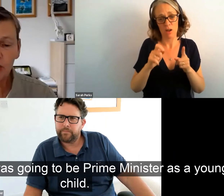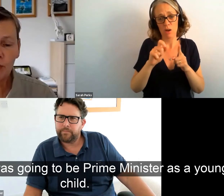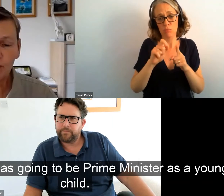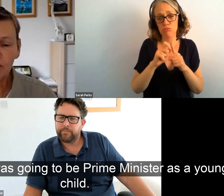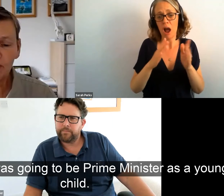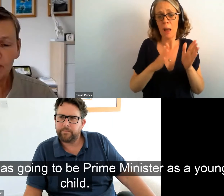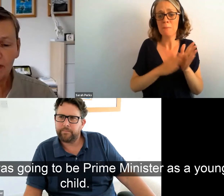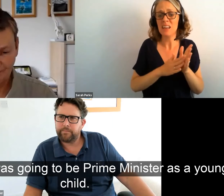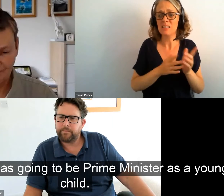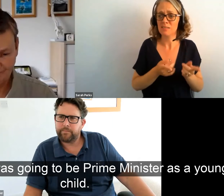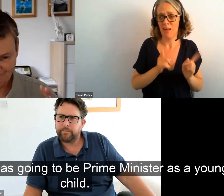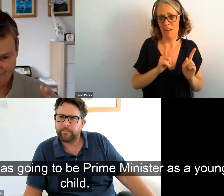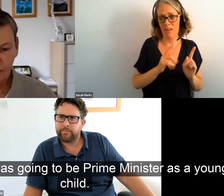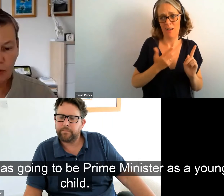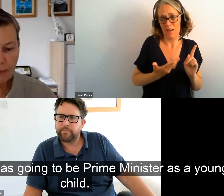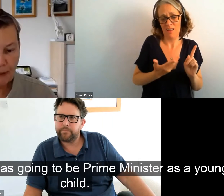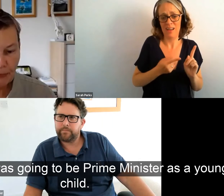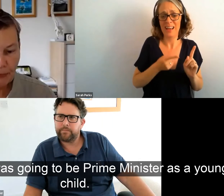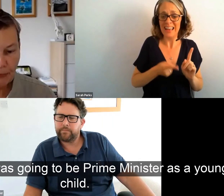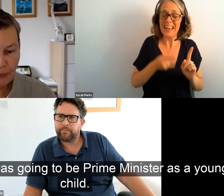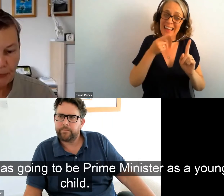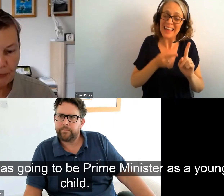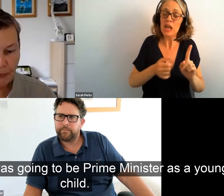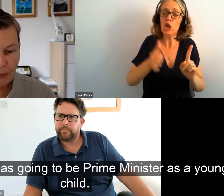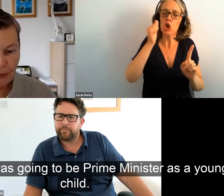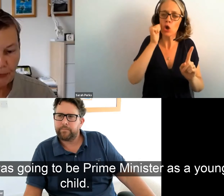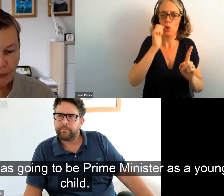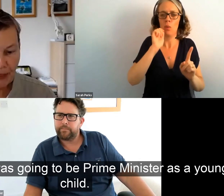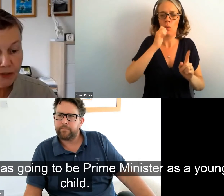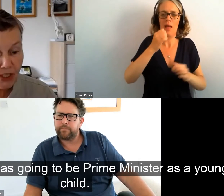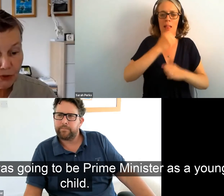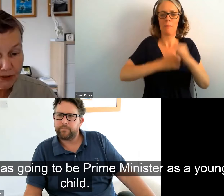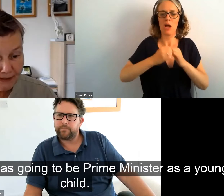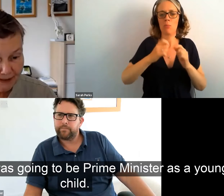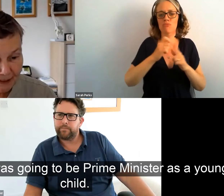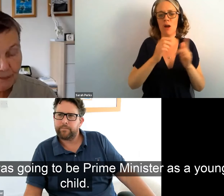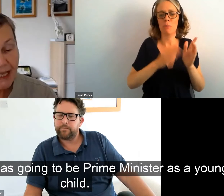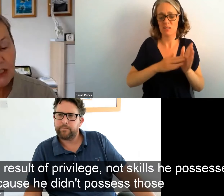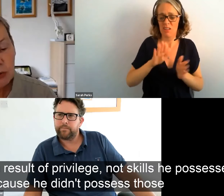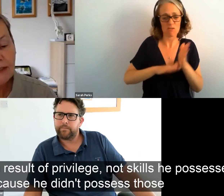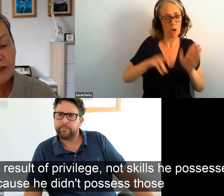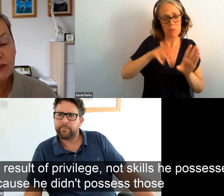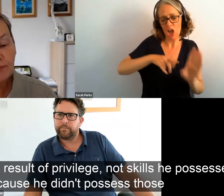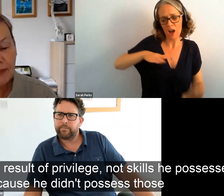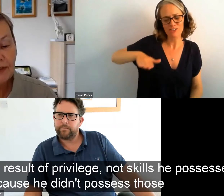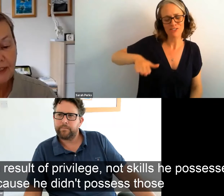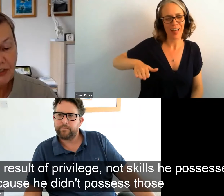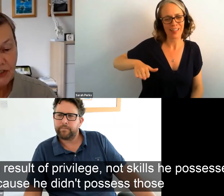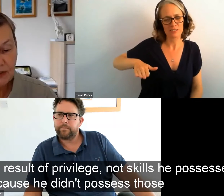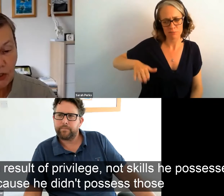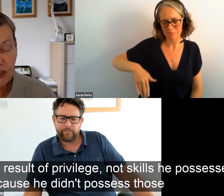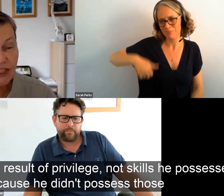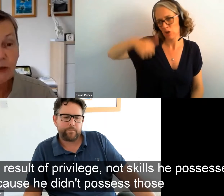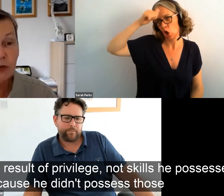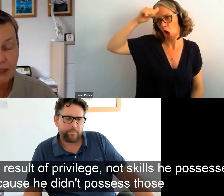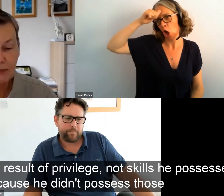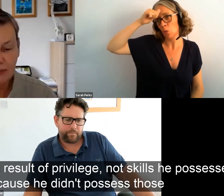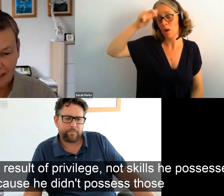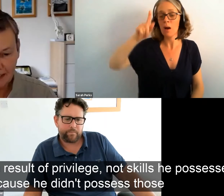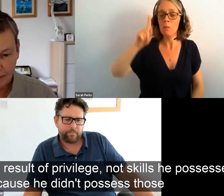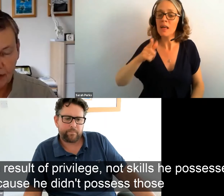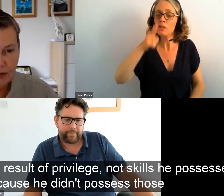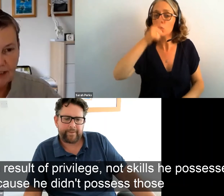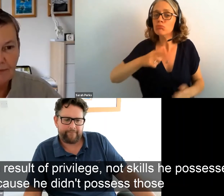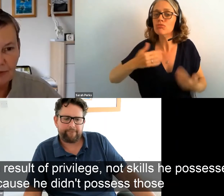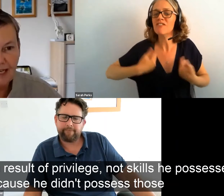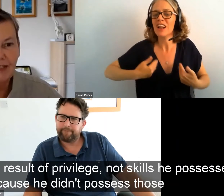He knew he was going to be a Prime Minister as a young child, but that's only a result of privilege, not